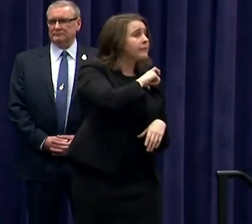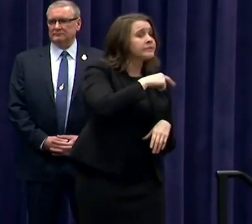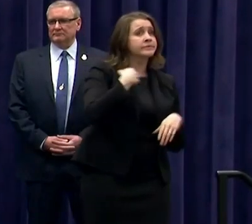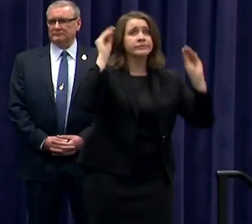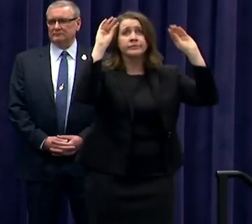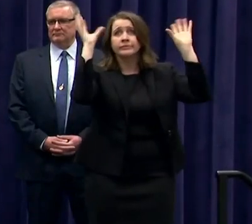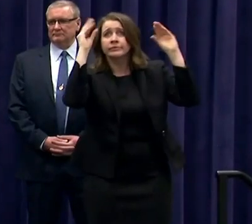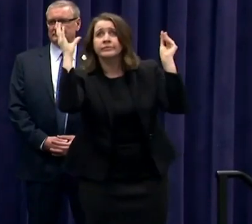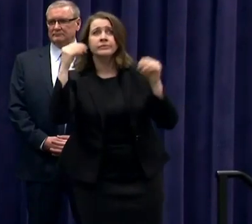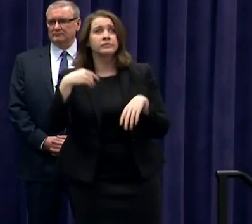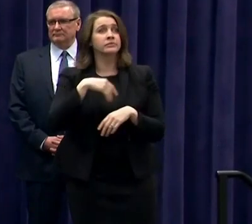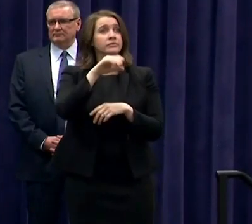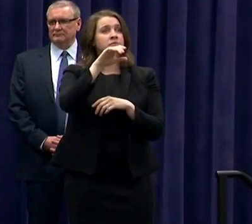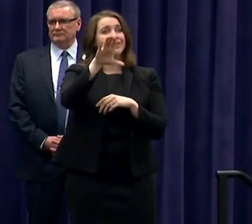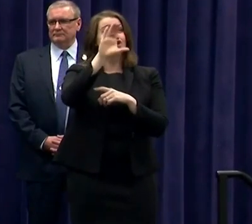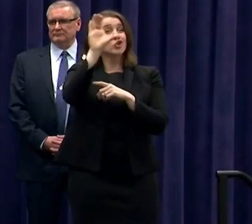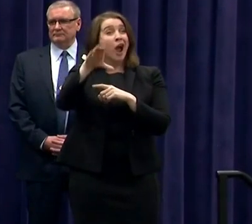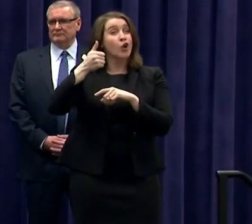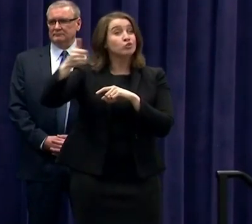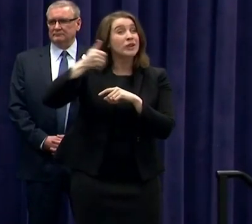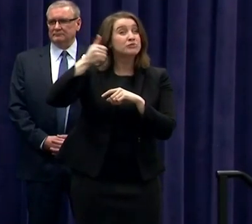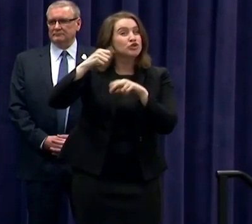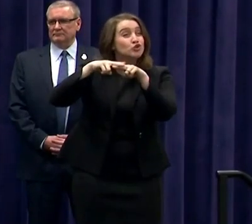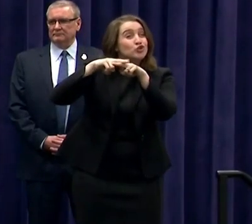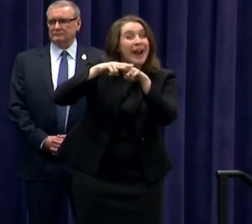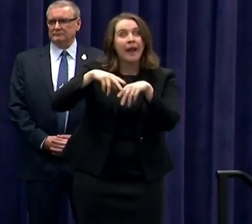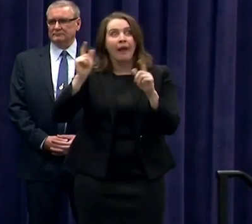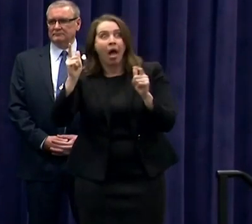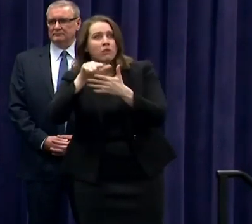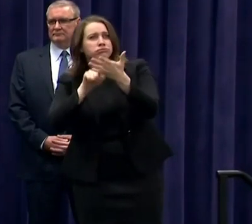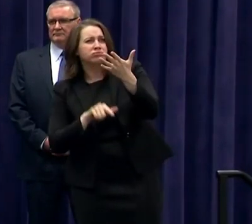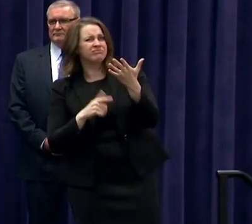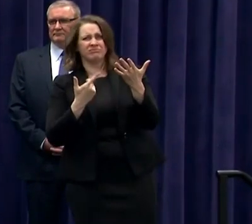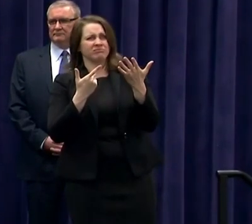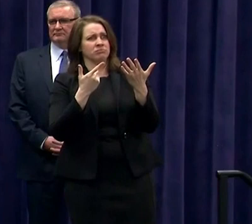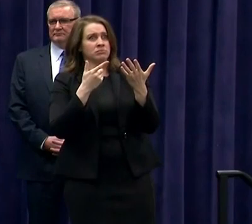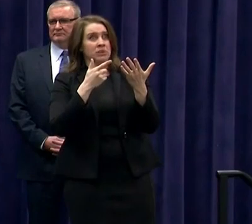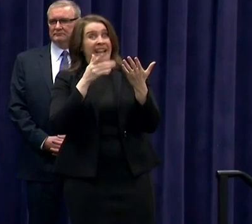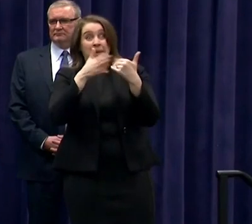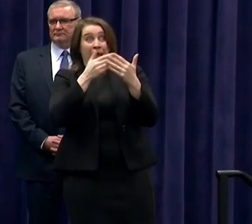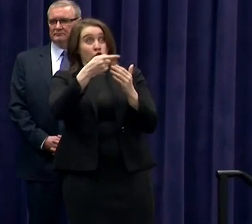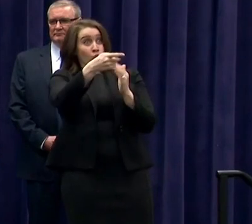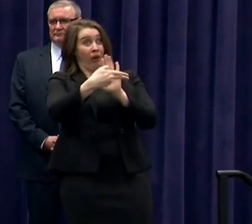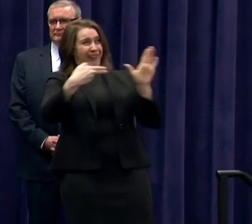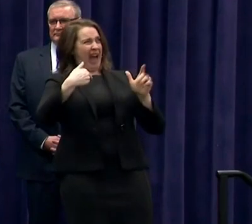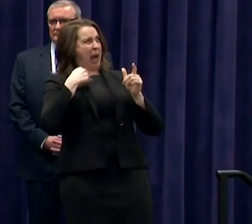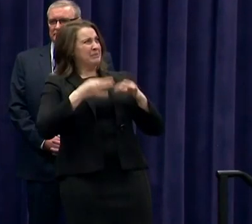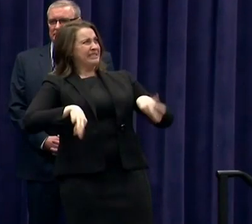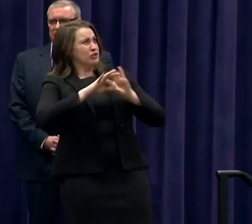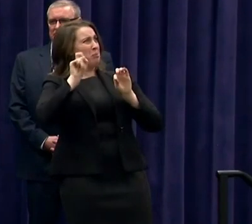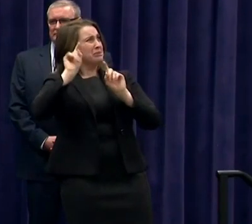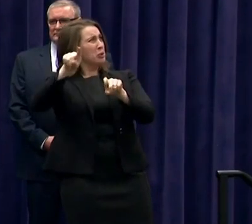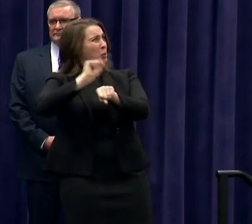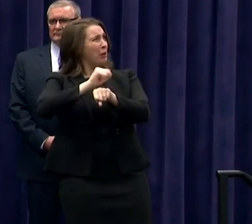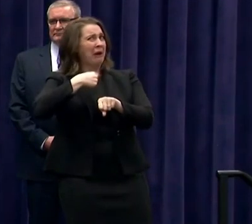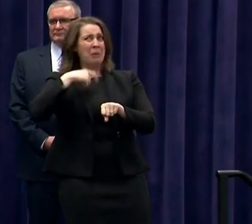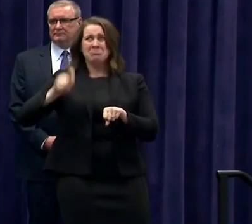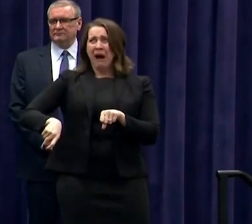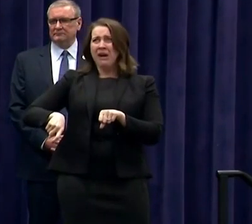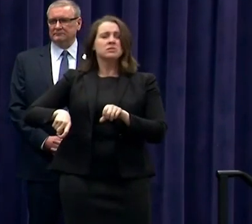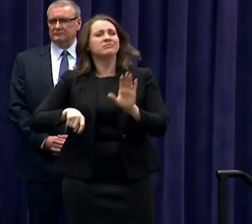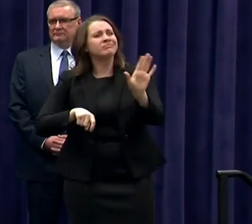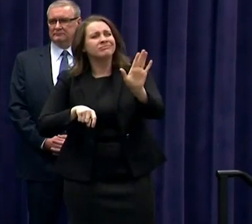transit workers, our sanitation workers, the people that we have designated as essential to providing services in the city,